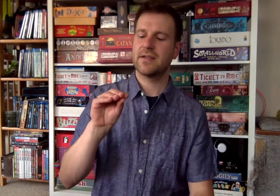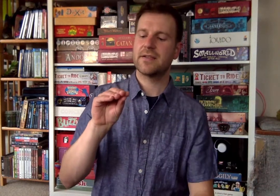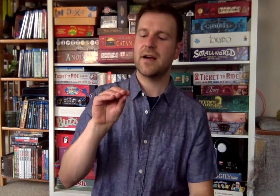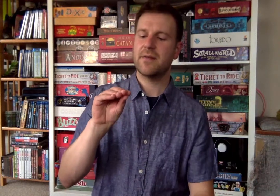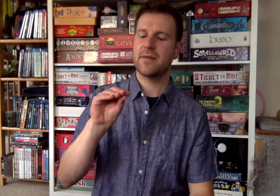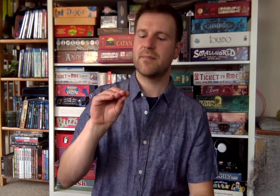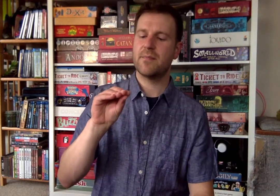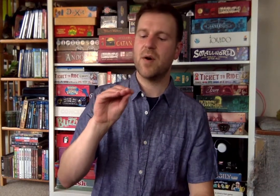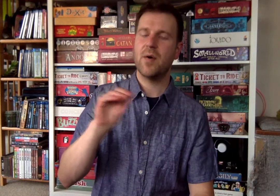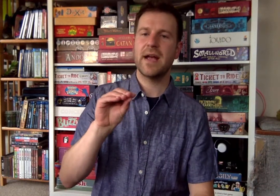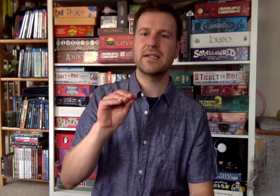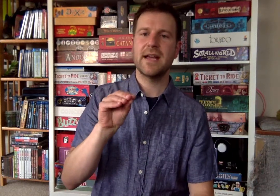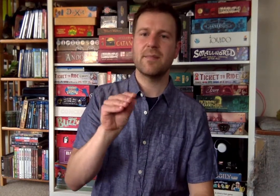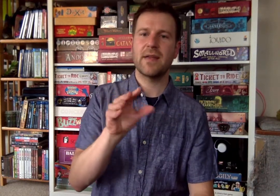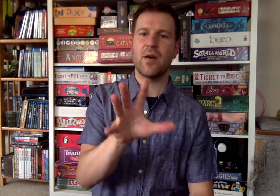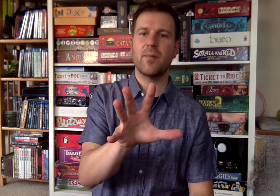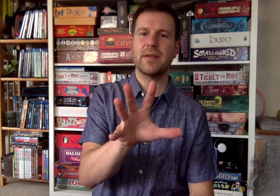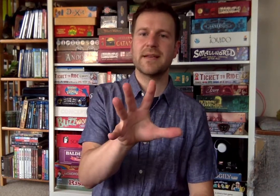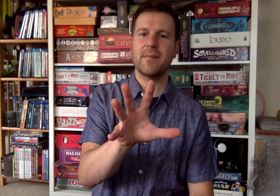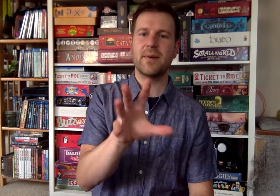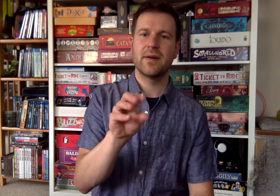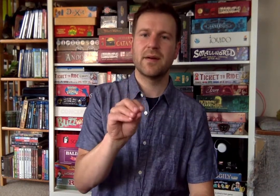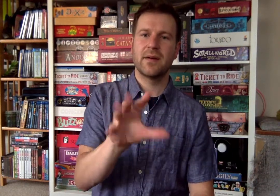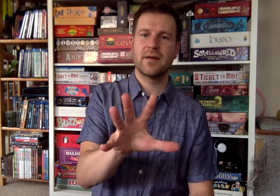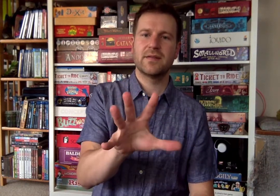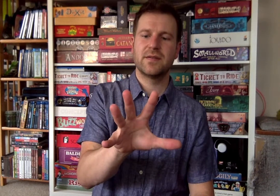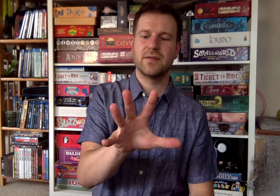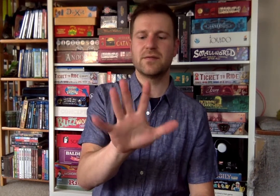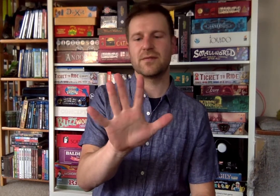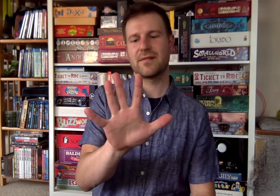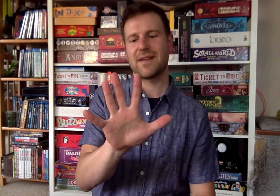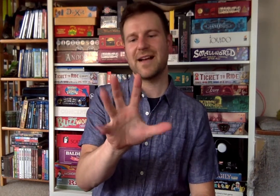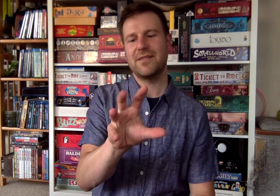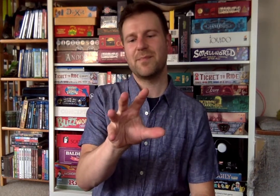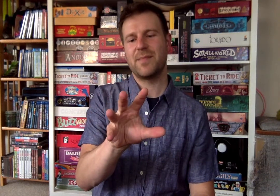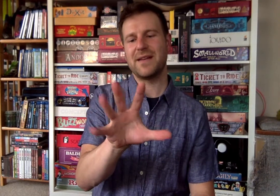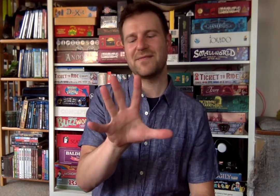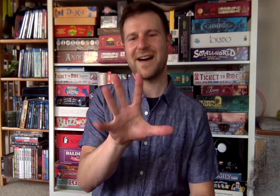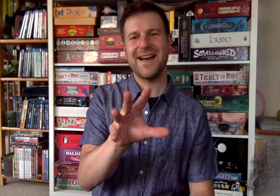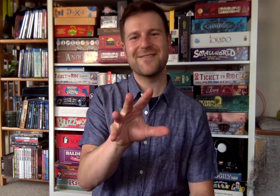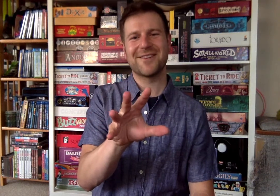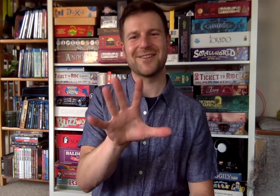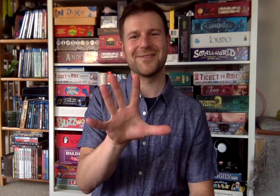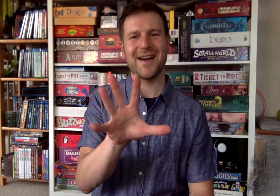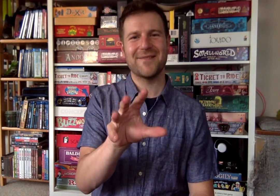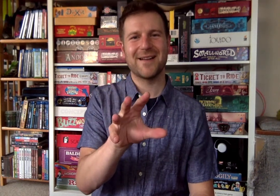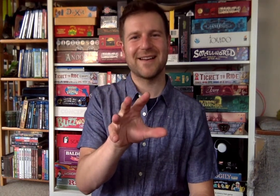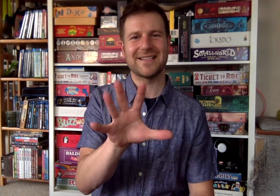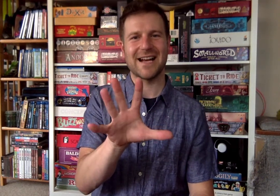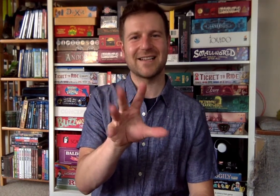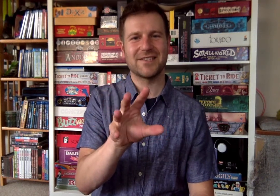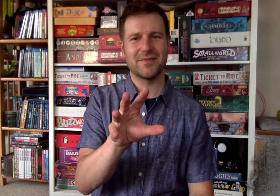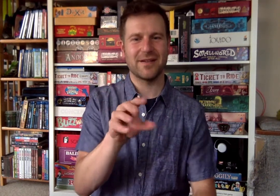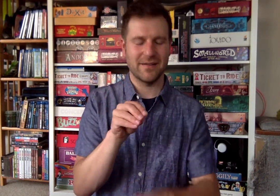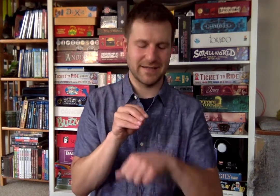start with a O hand shape that opens up to kind of a bent 5, a curled 5. I'm not exactly sure what you call this hand